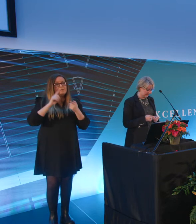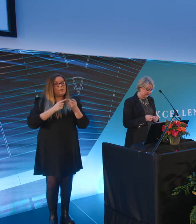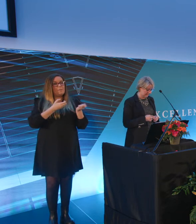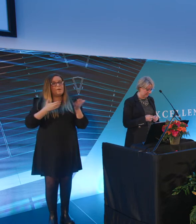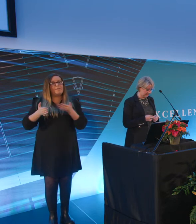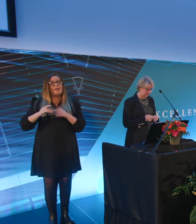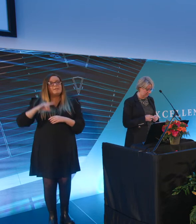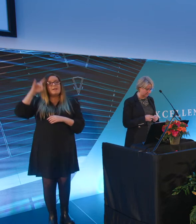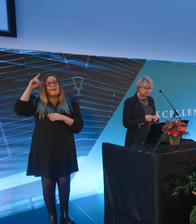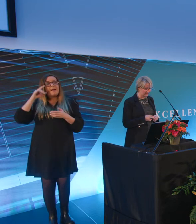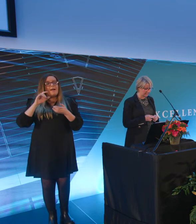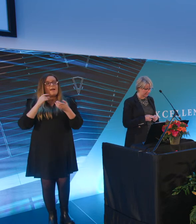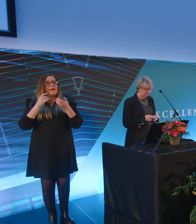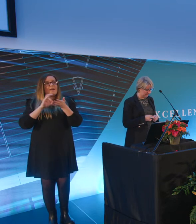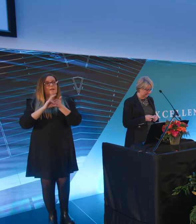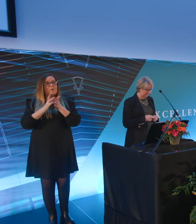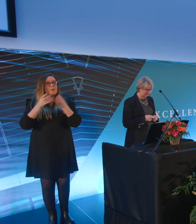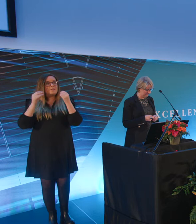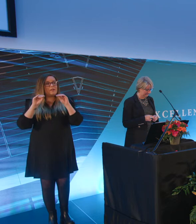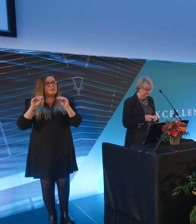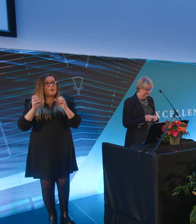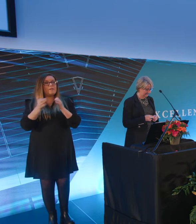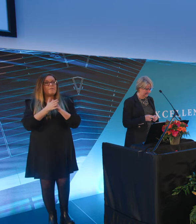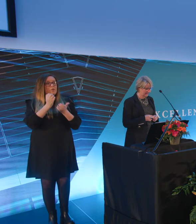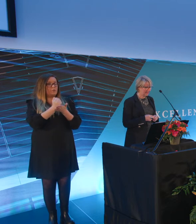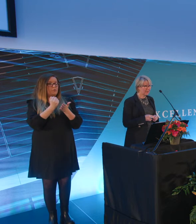quality education for our students.